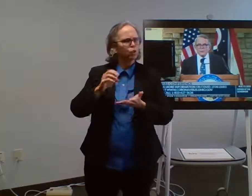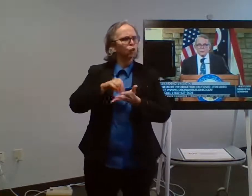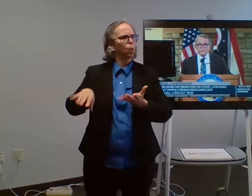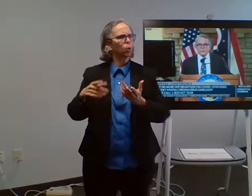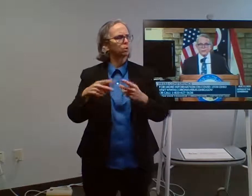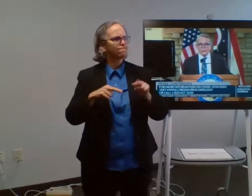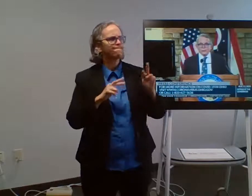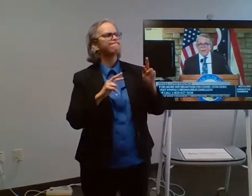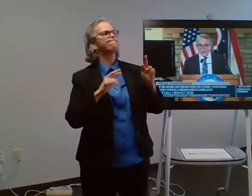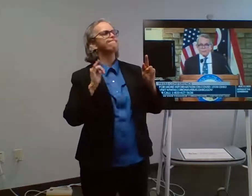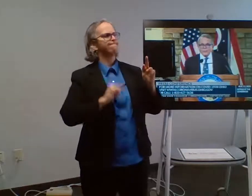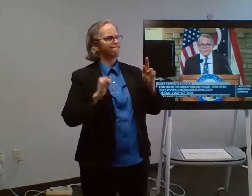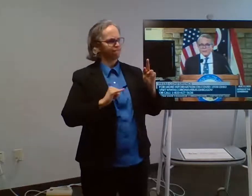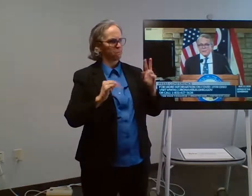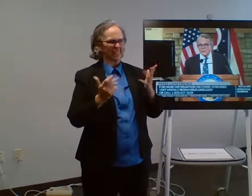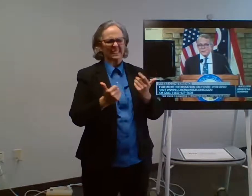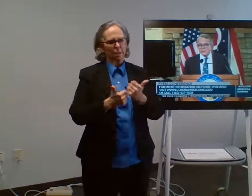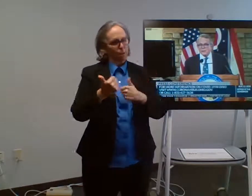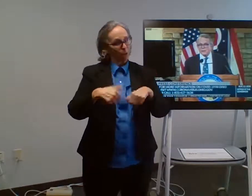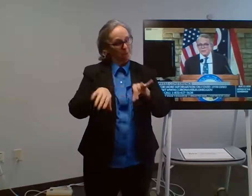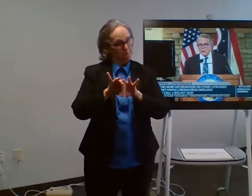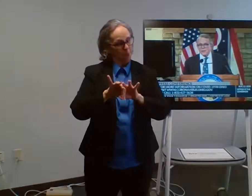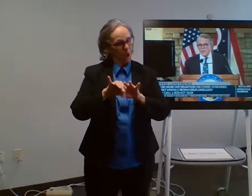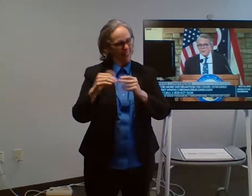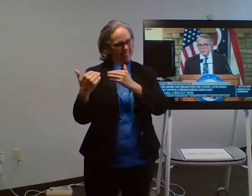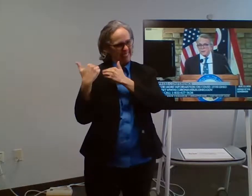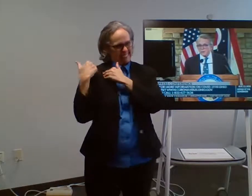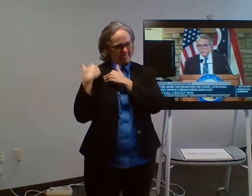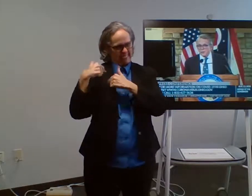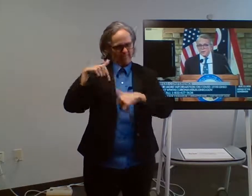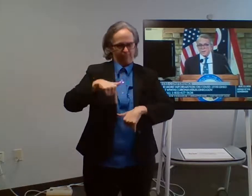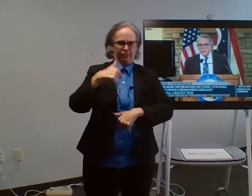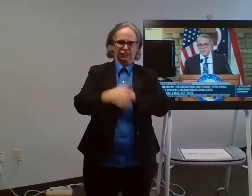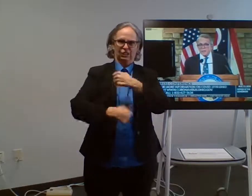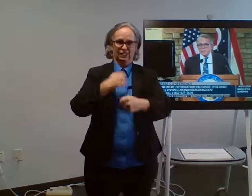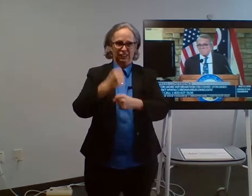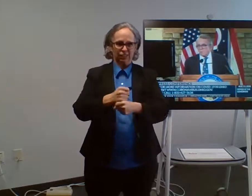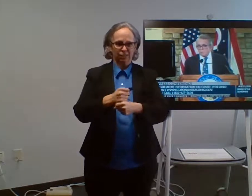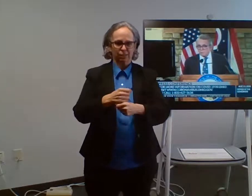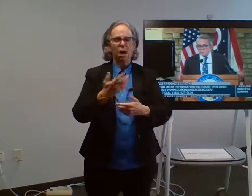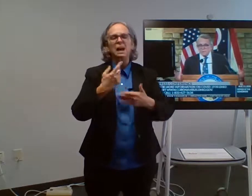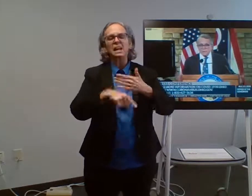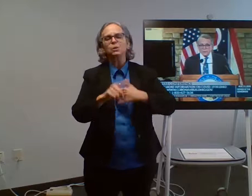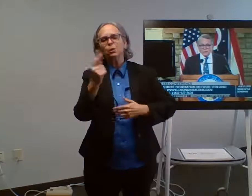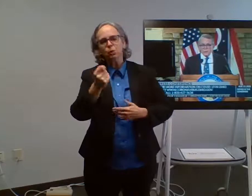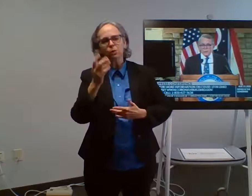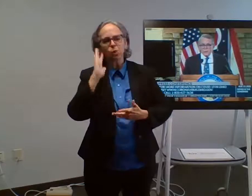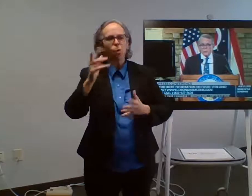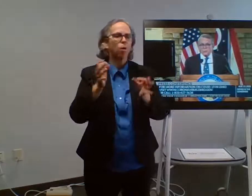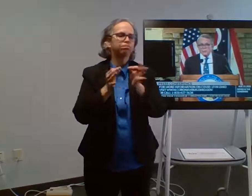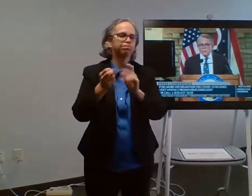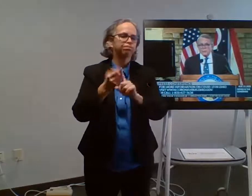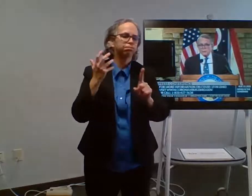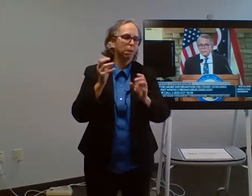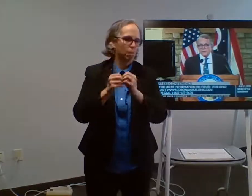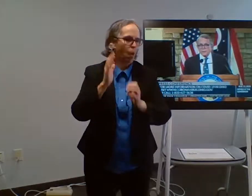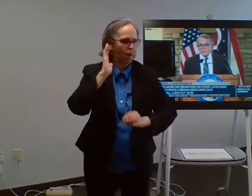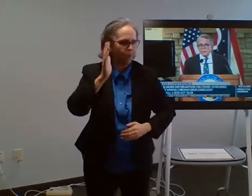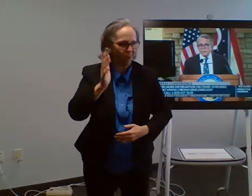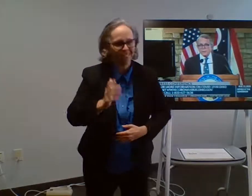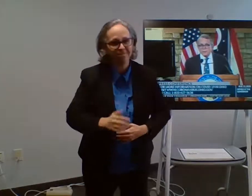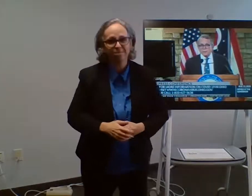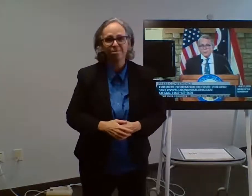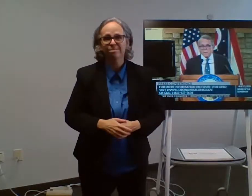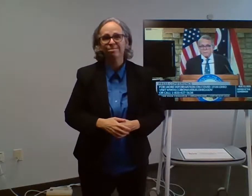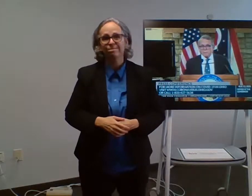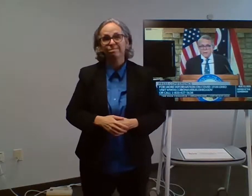their most important job this year. So we'll have an announcement on Tuesday. A little preview. This is a